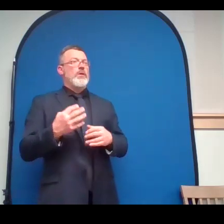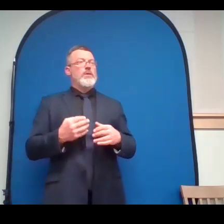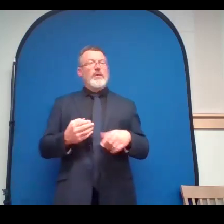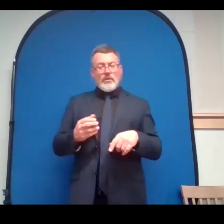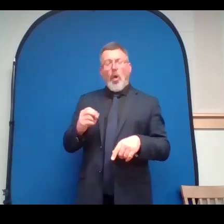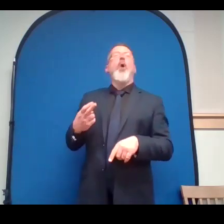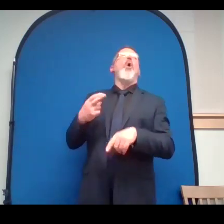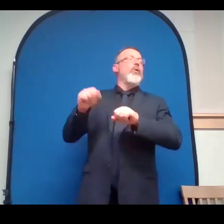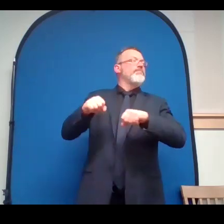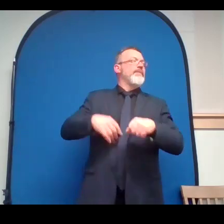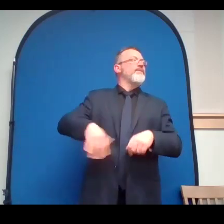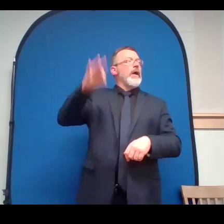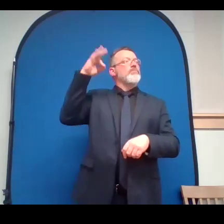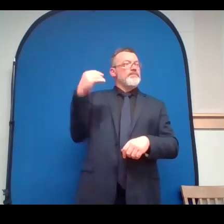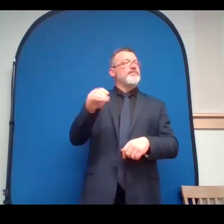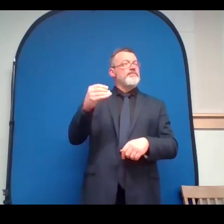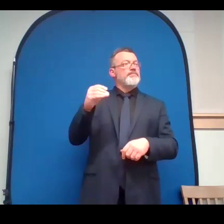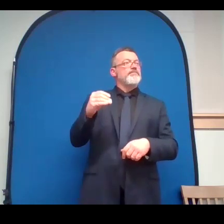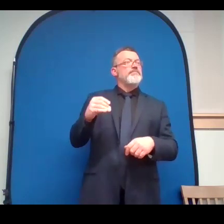Do you have any document 3? It's